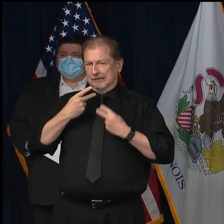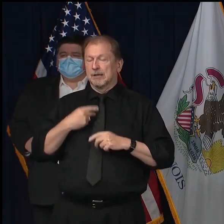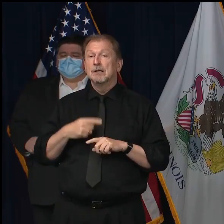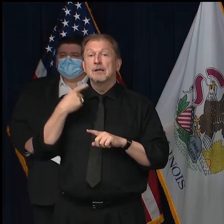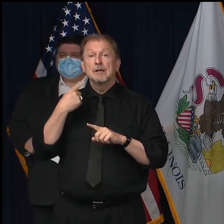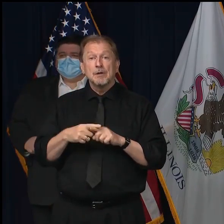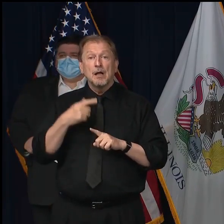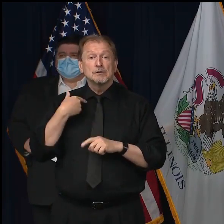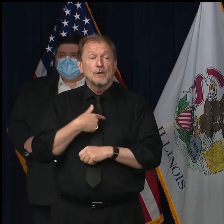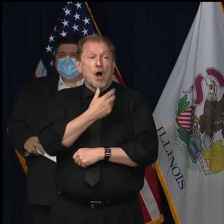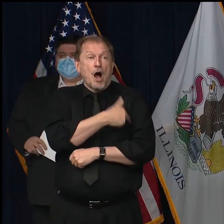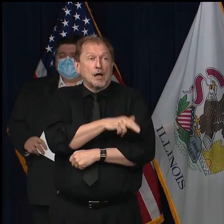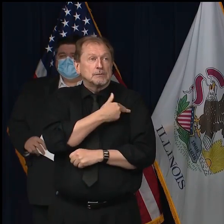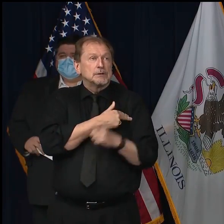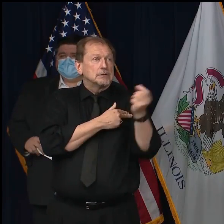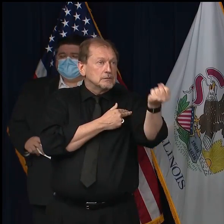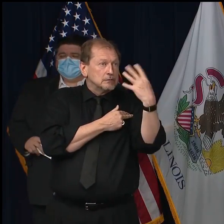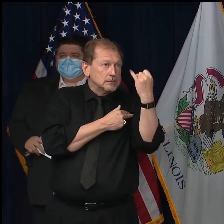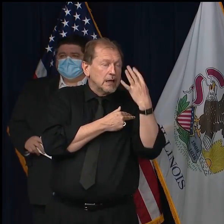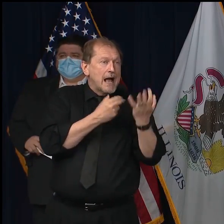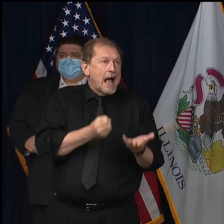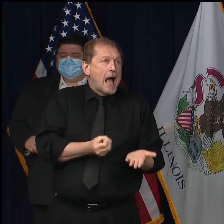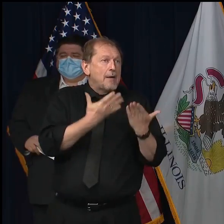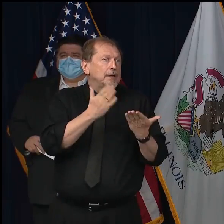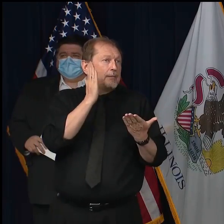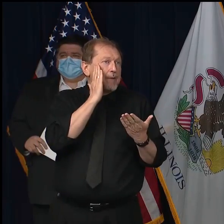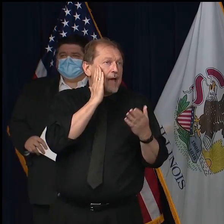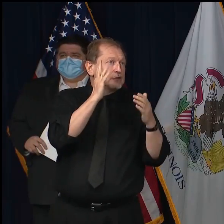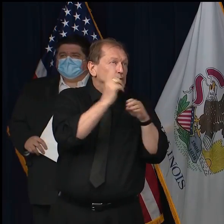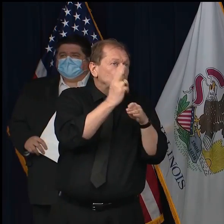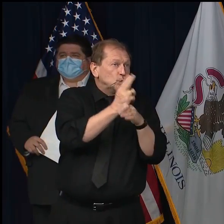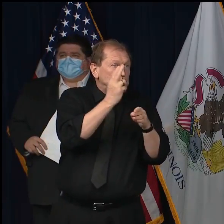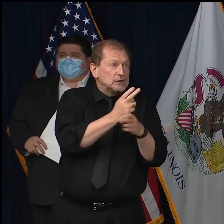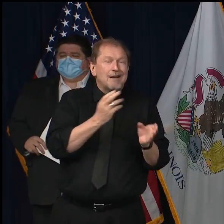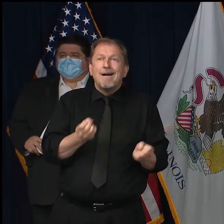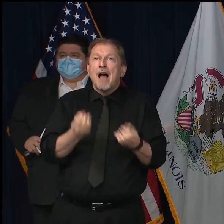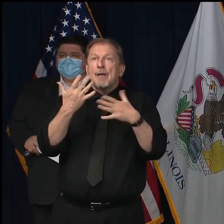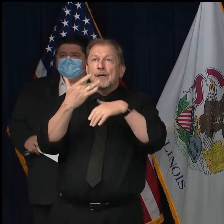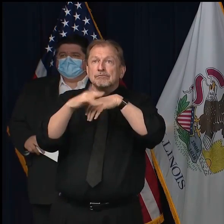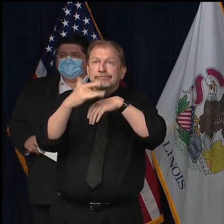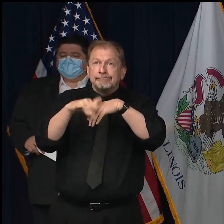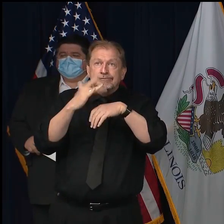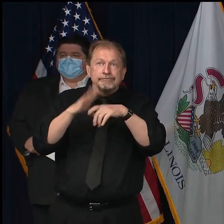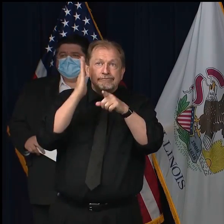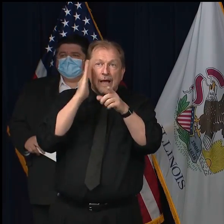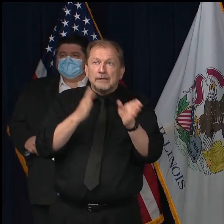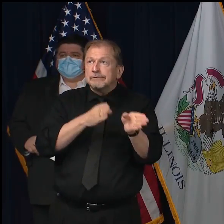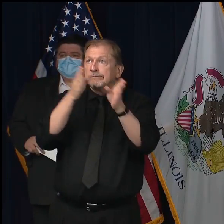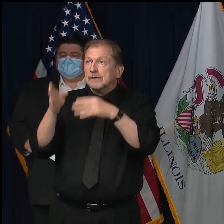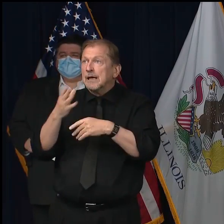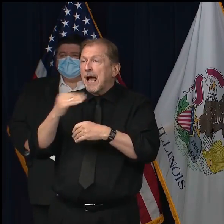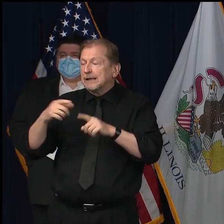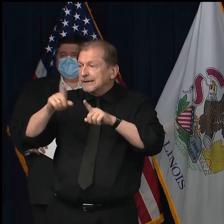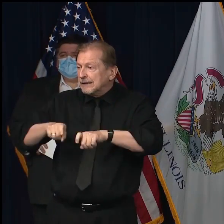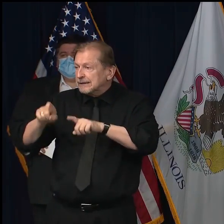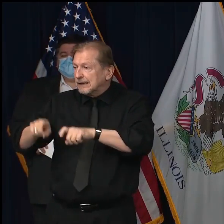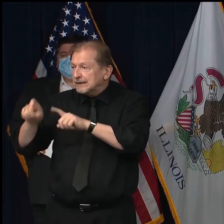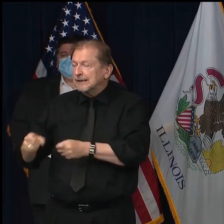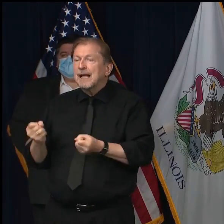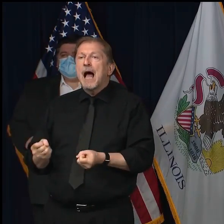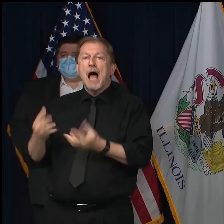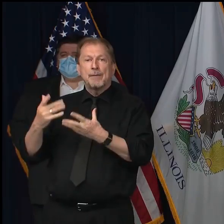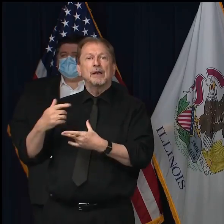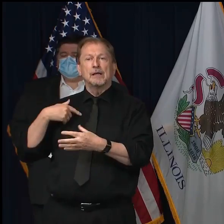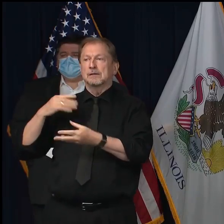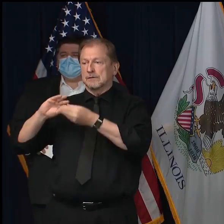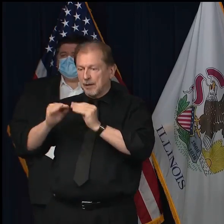utilization data, we're giving you hospital availability data, and we're giving you positivity rates on our COVID testing. Information